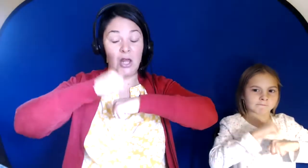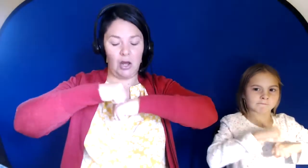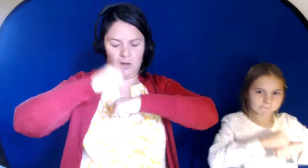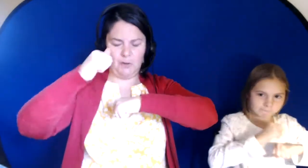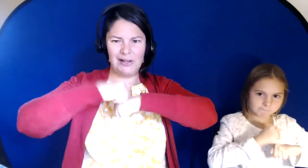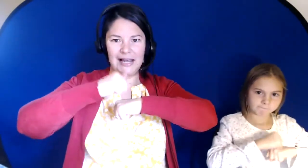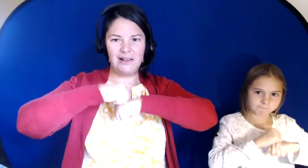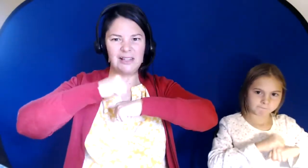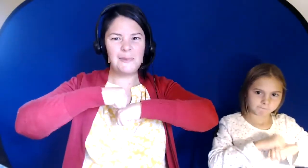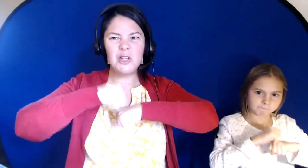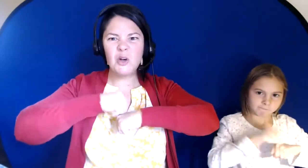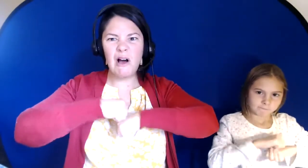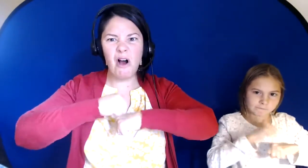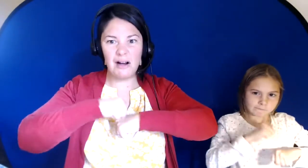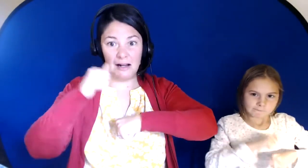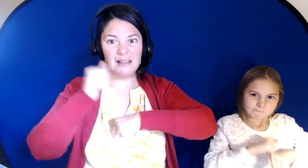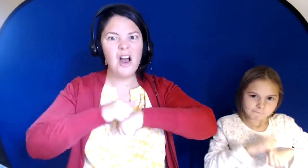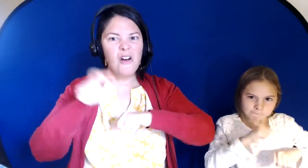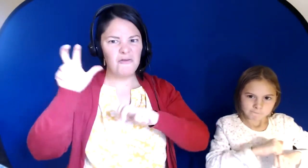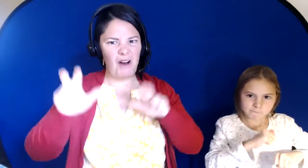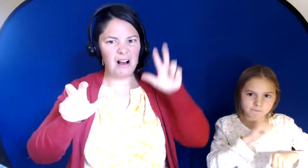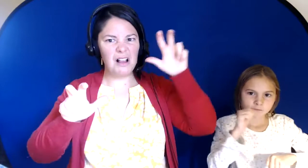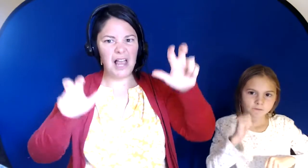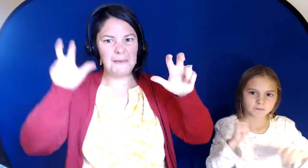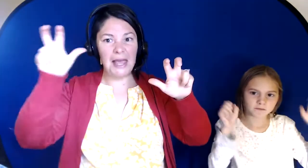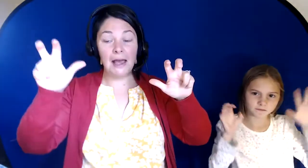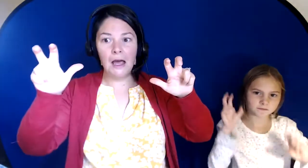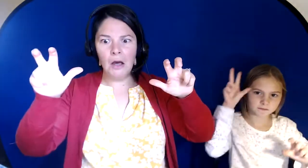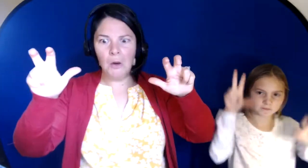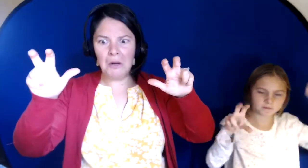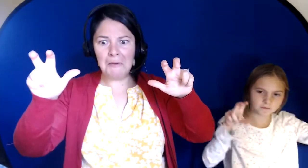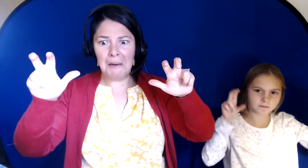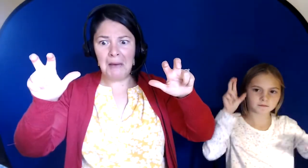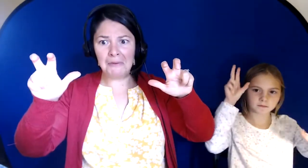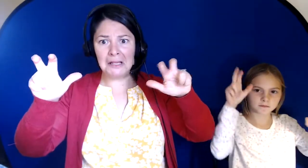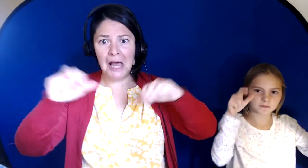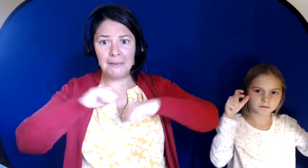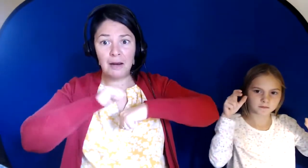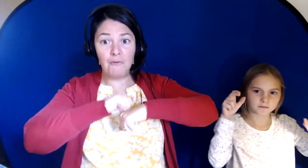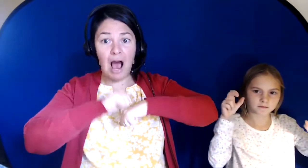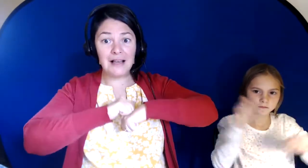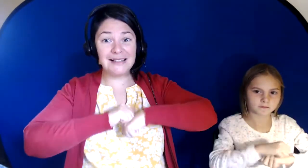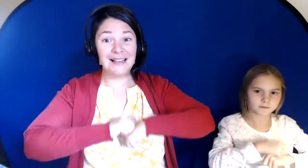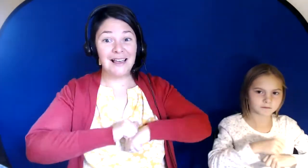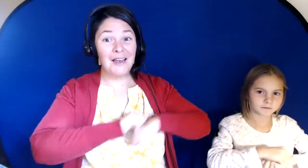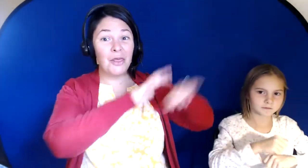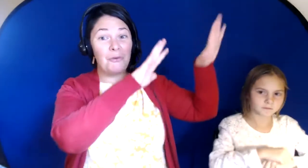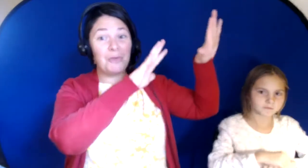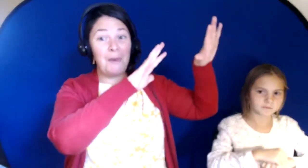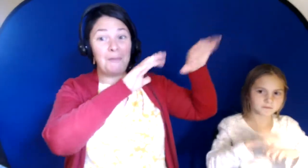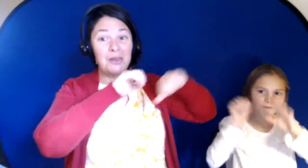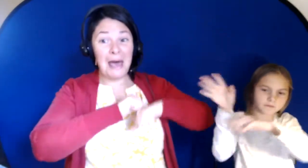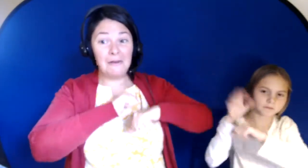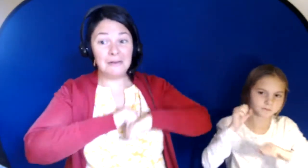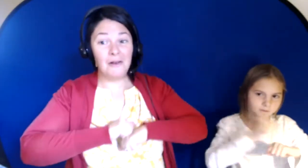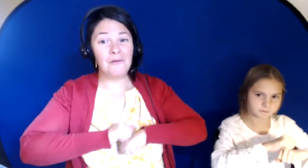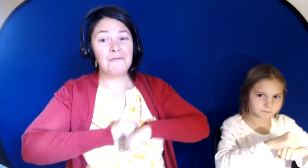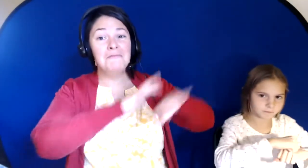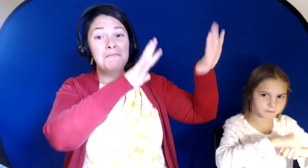your boss hand on top to show how hard it is. Rock climbing. What about mountain climbing? Rocks. Throw them up on the mountain.